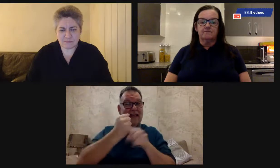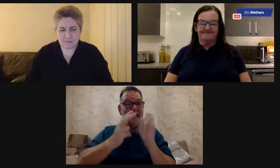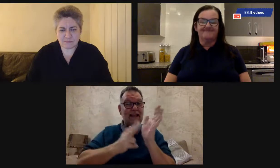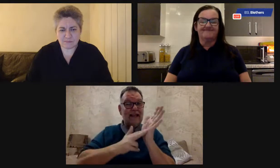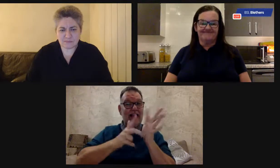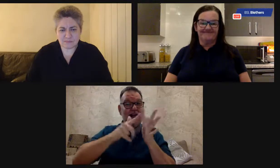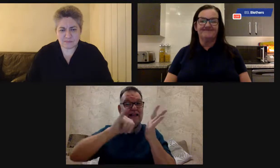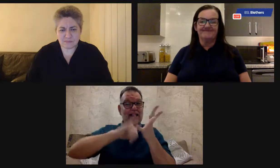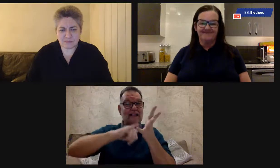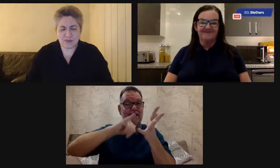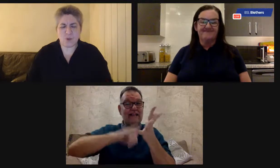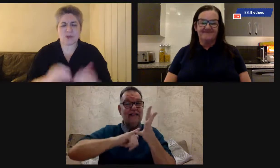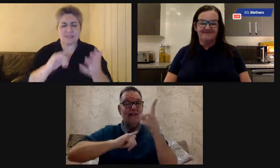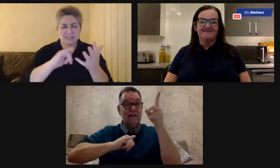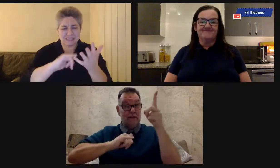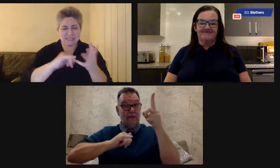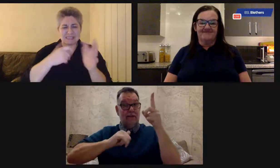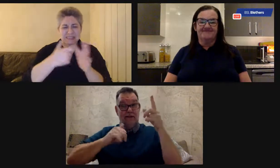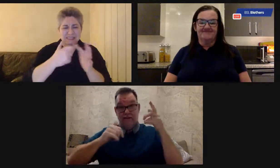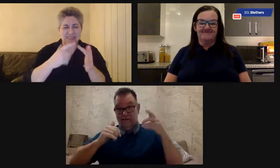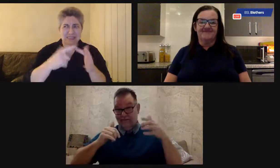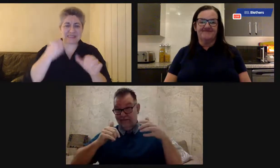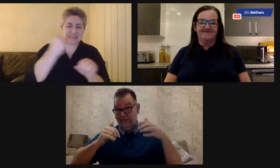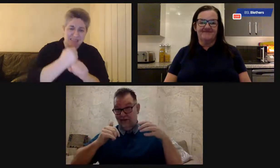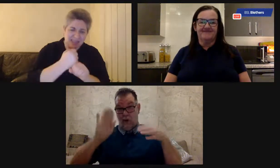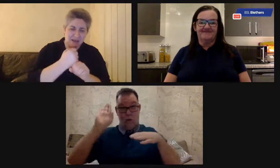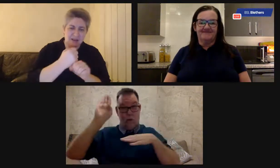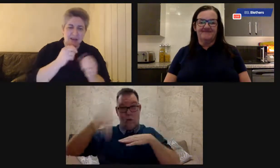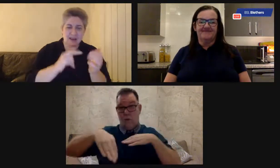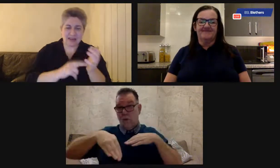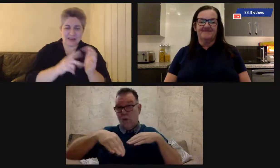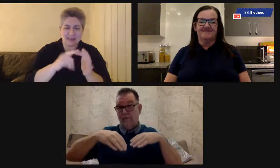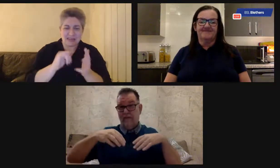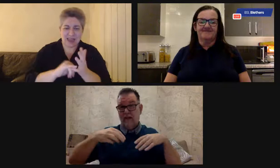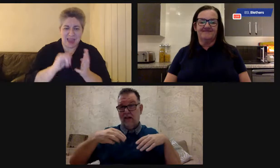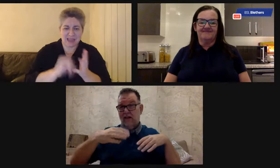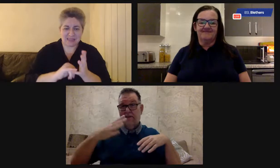we'd actually booked Skegness originally,